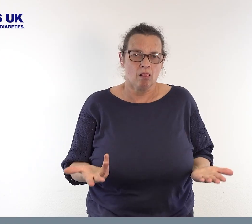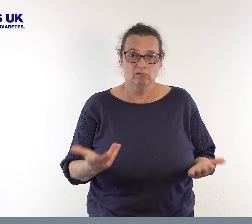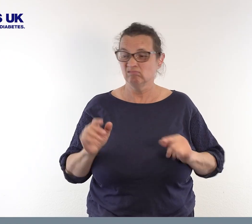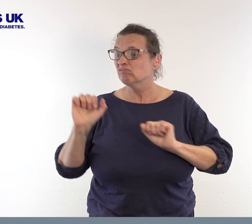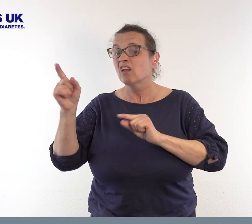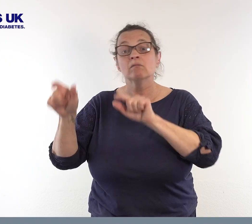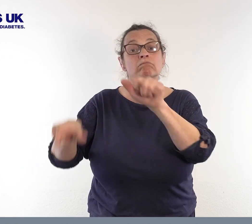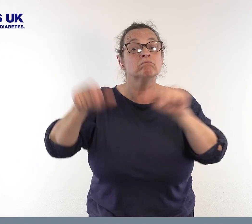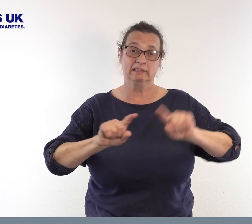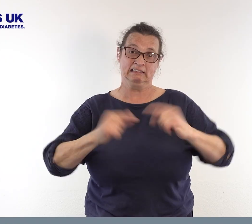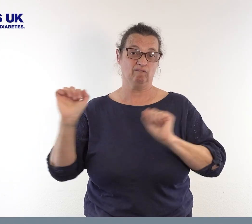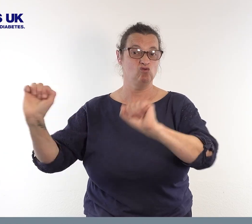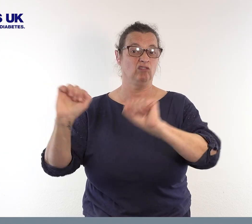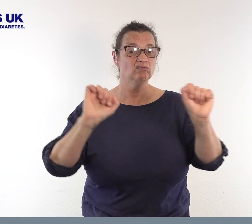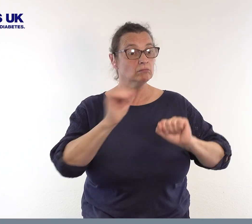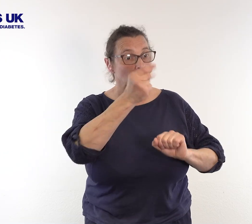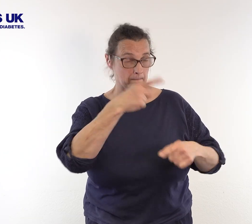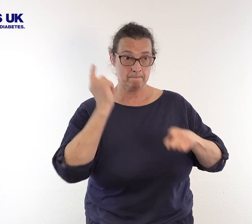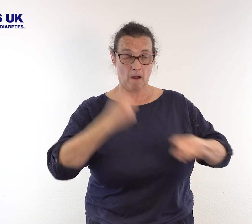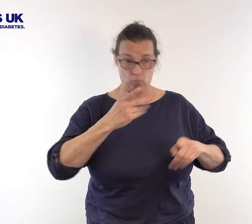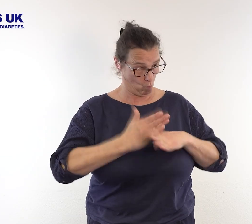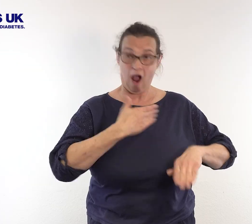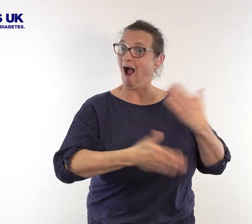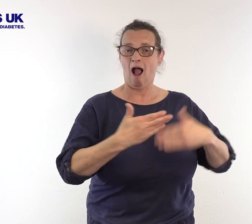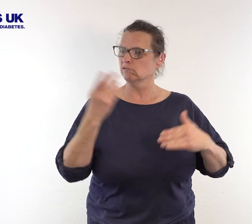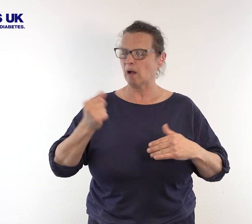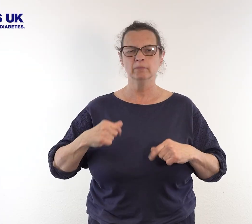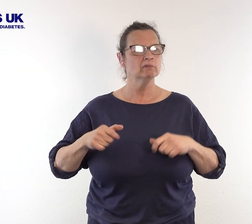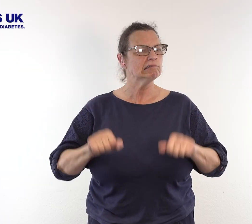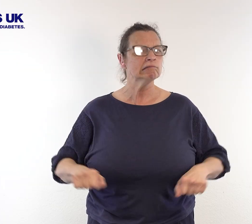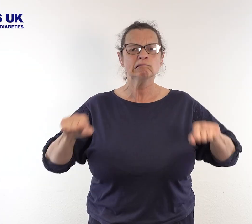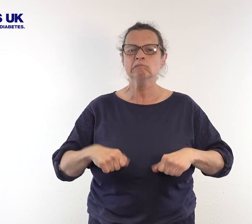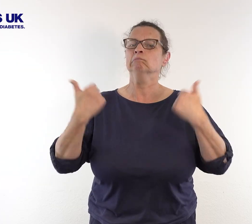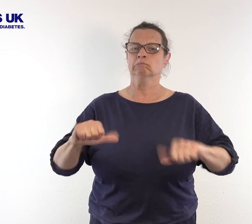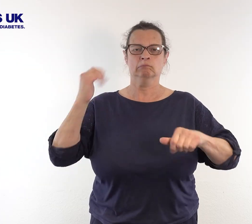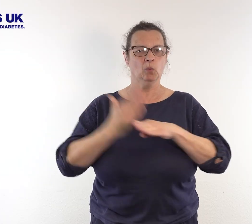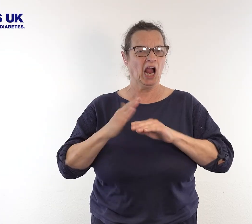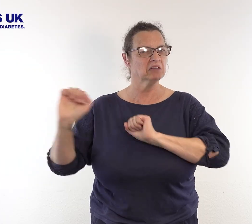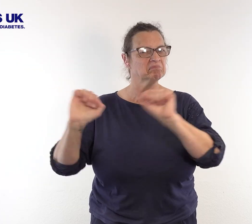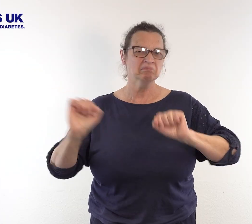as well. Everybody's different, and it can sometimes take a while to find out what works.